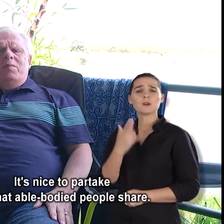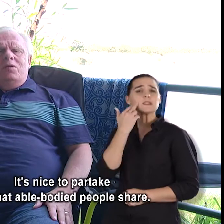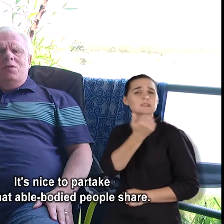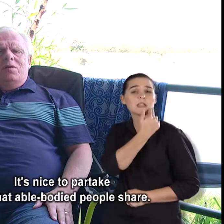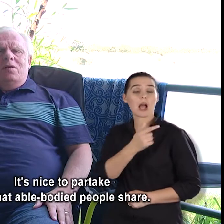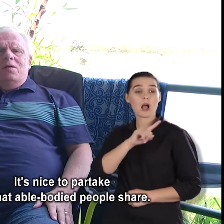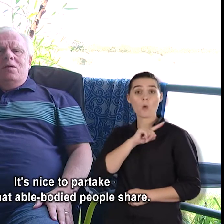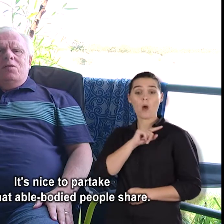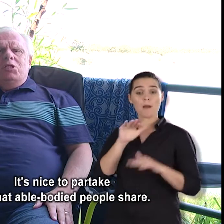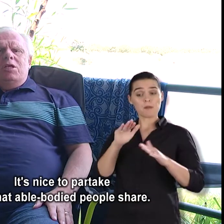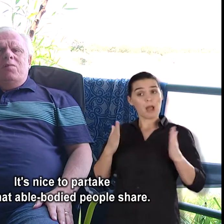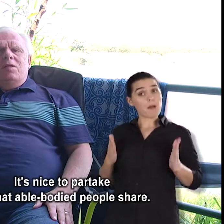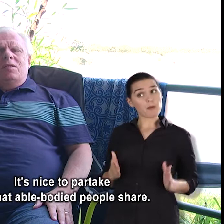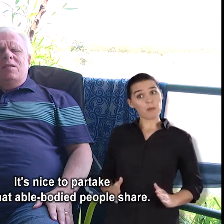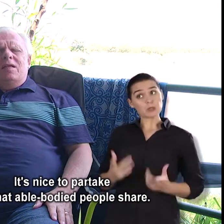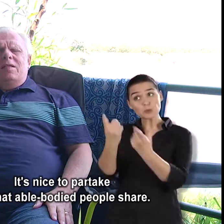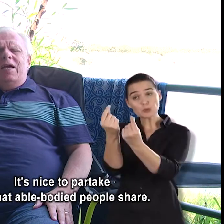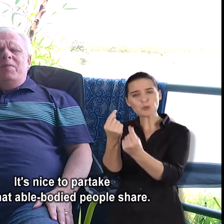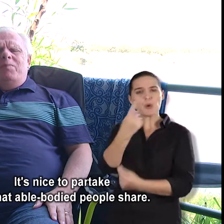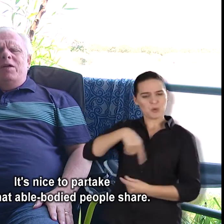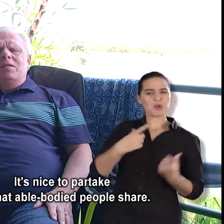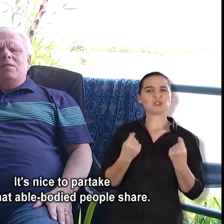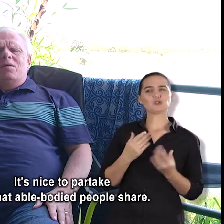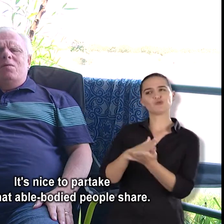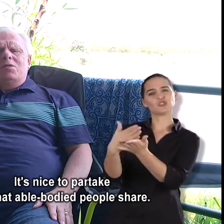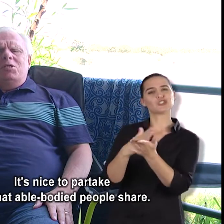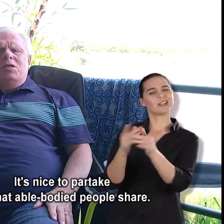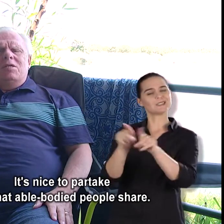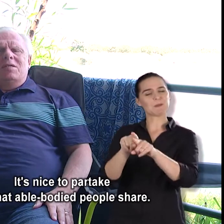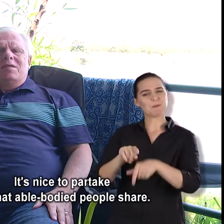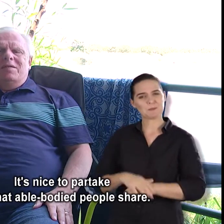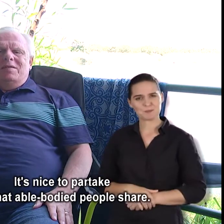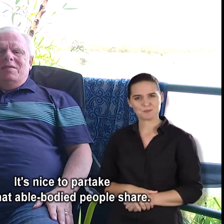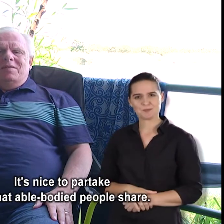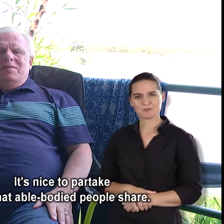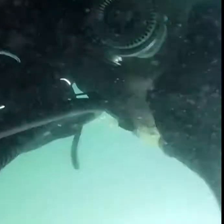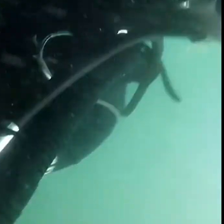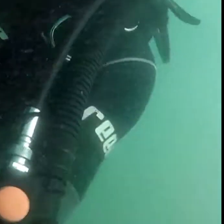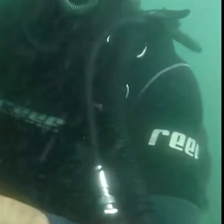for me to be able to share what the able bodies also shares.